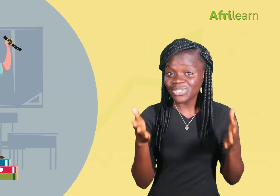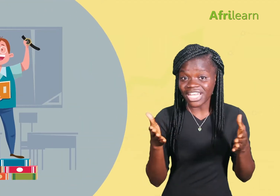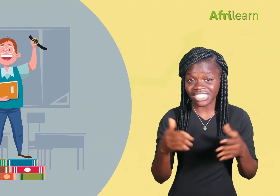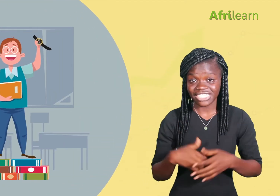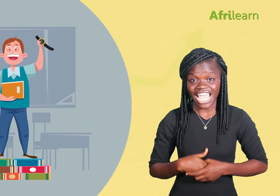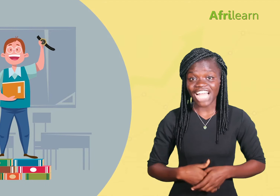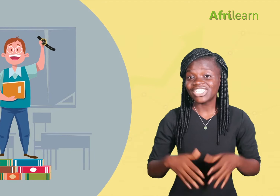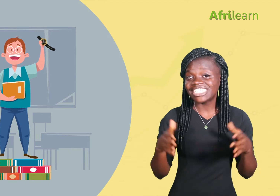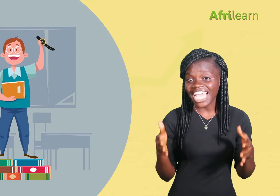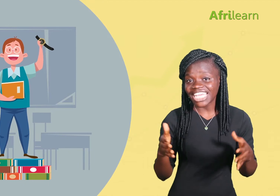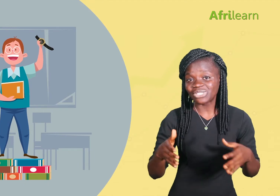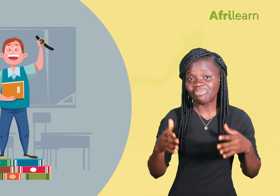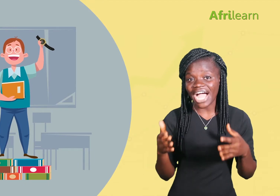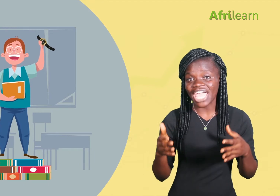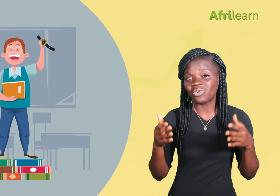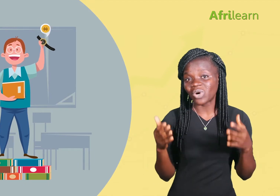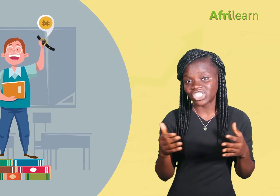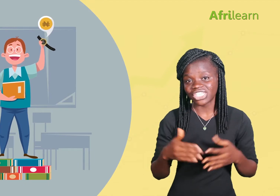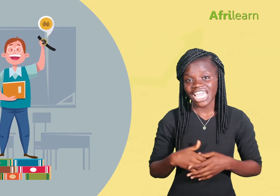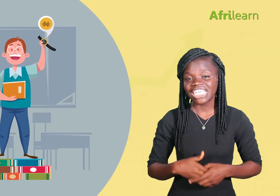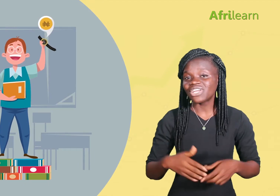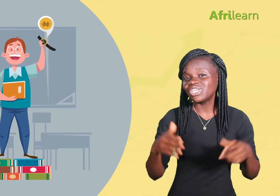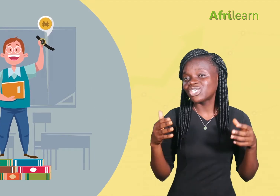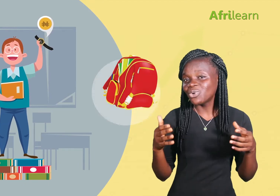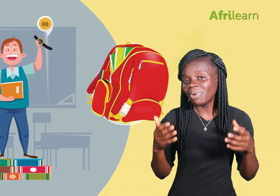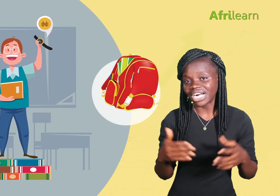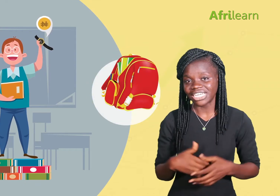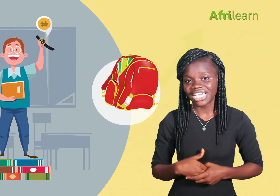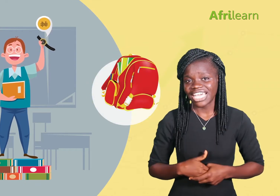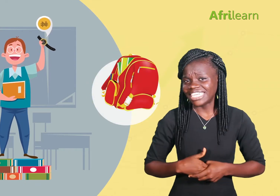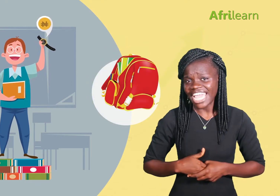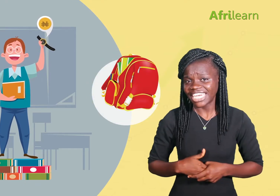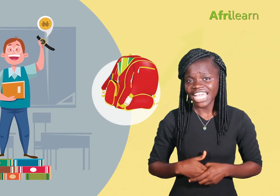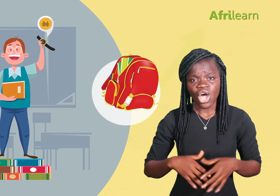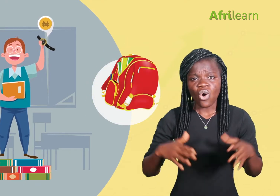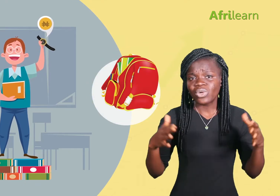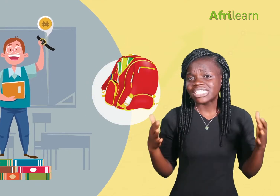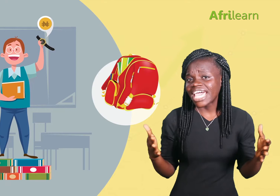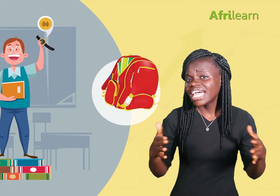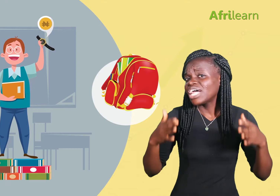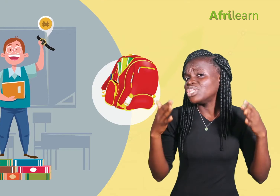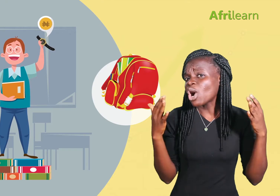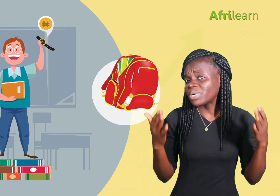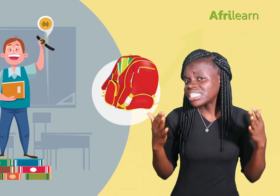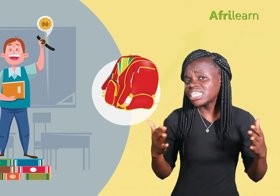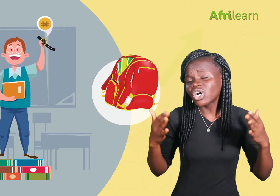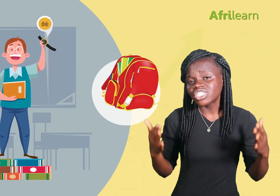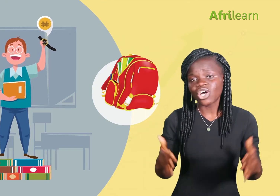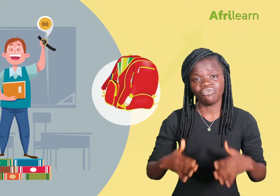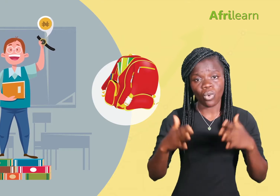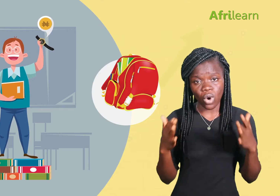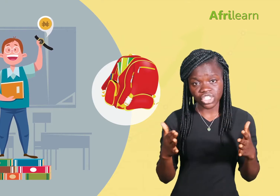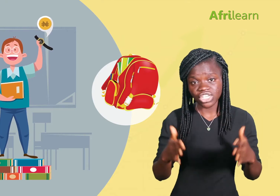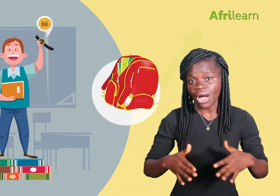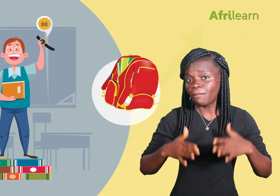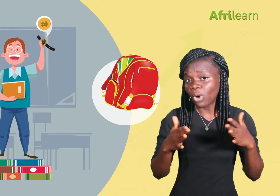You're a student and you decided to buy a watch instead of a school bag. Then we say the opportunity cost